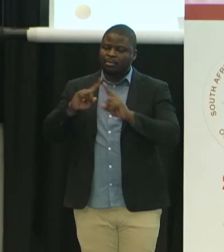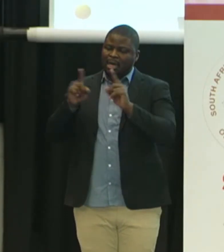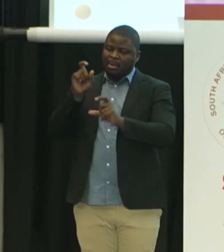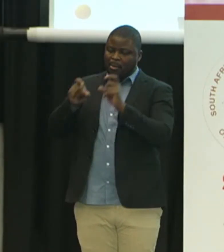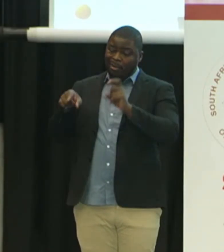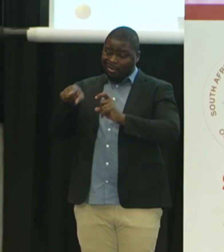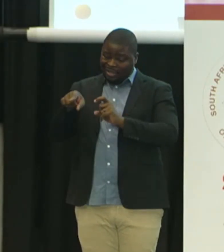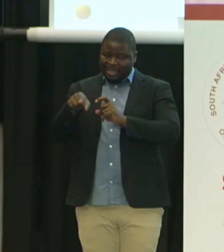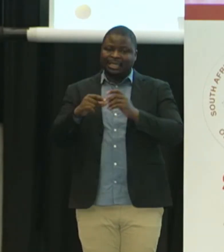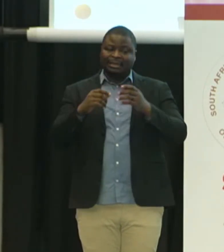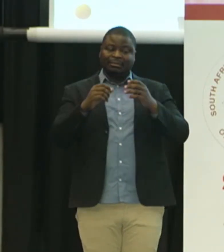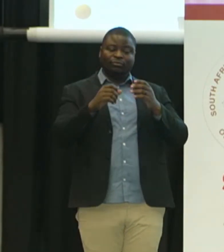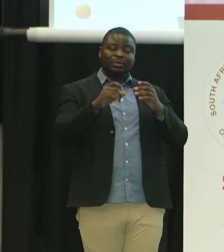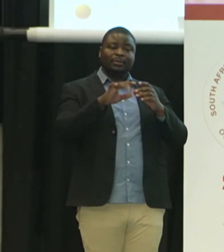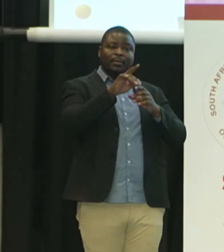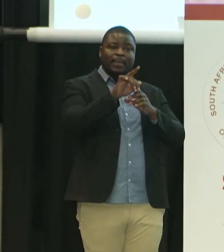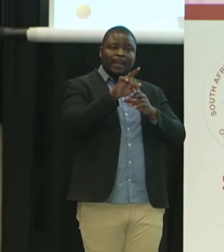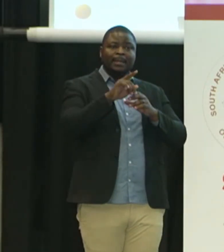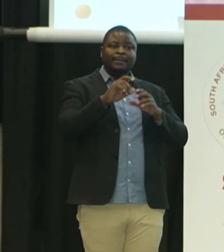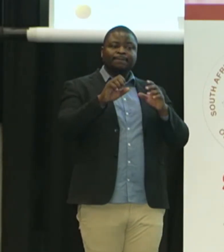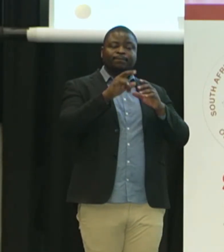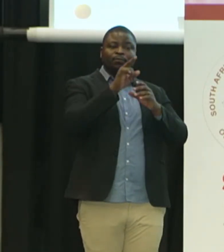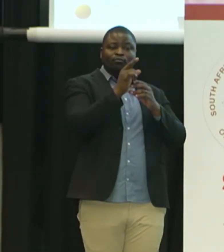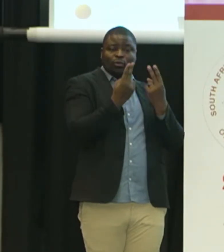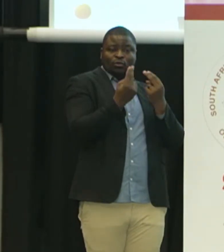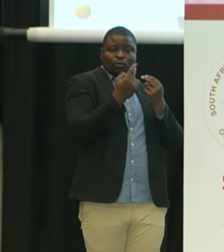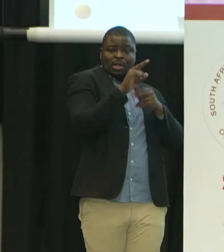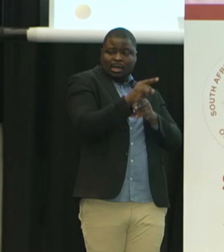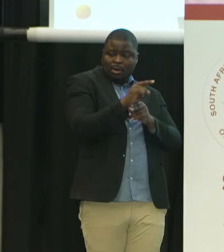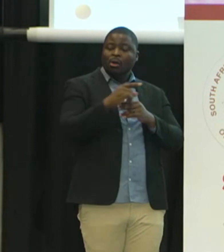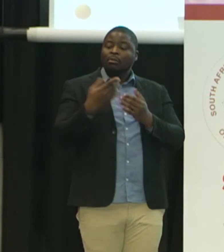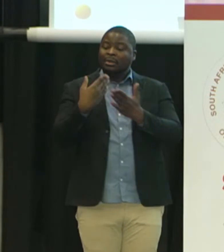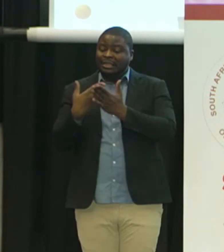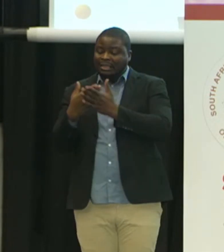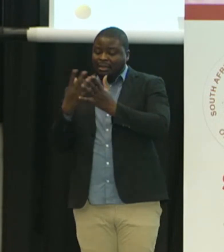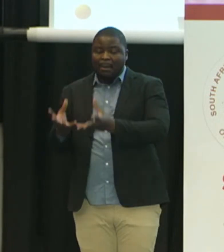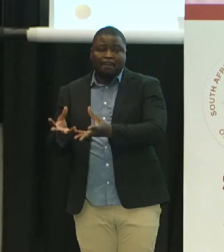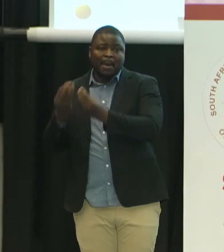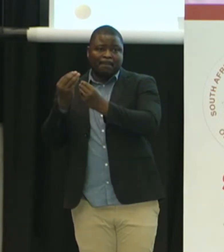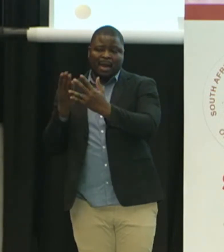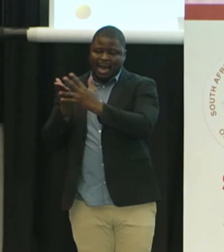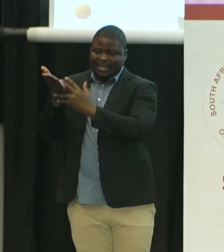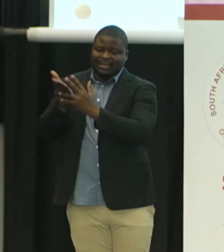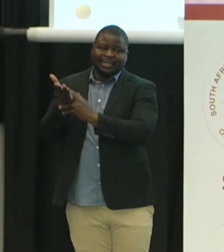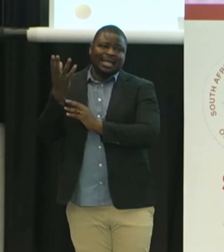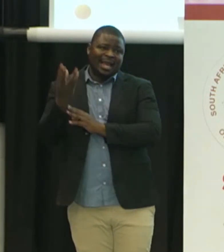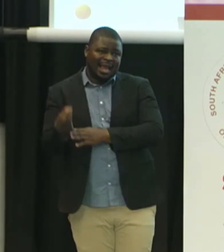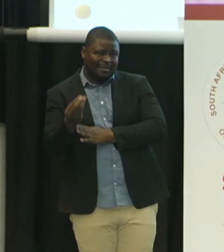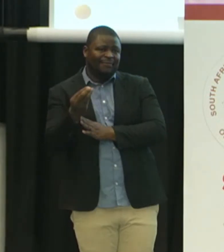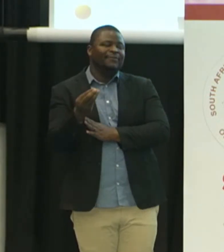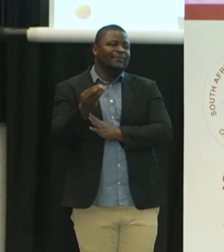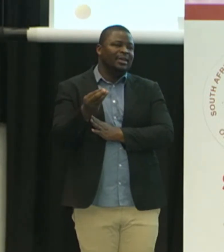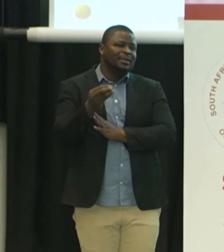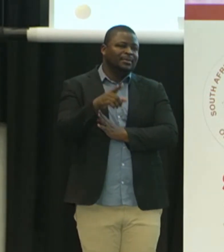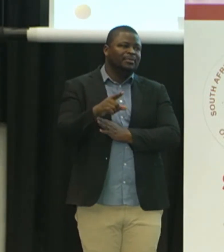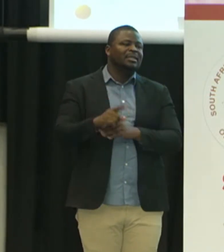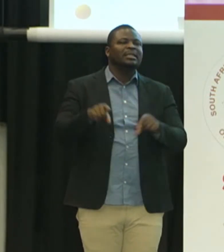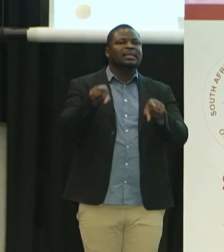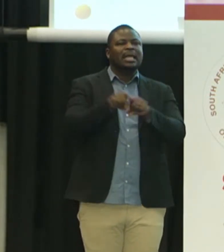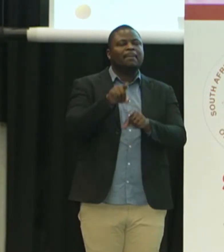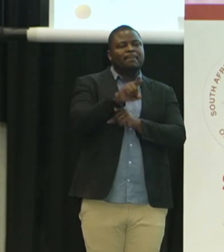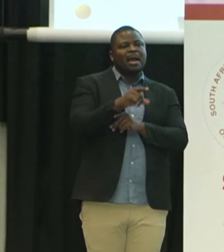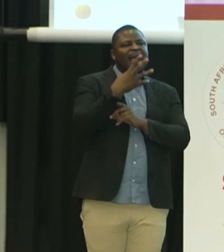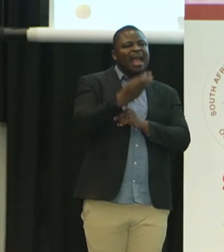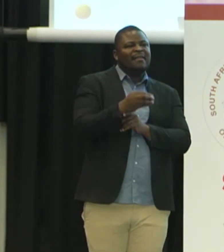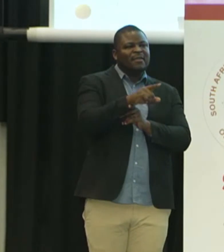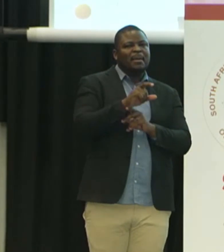having professional nurses, it is having the health commodities, and also the peer educators.